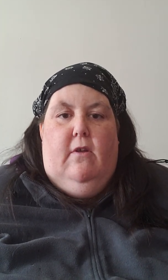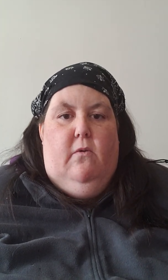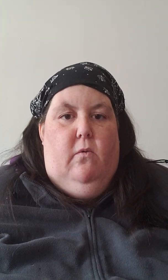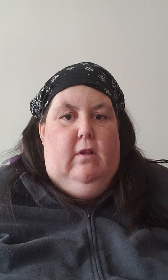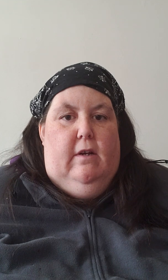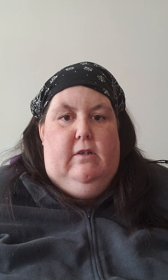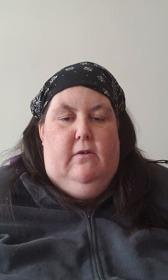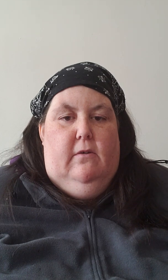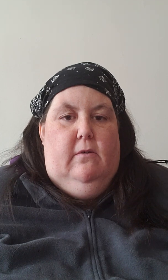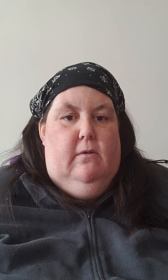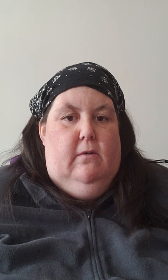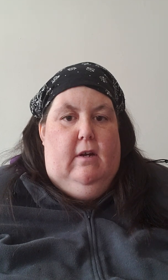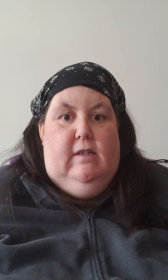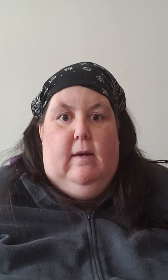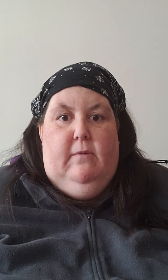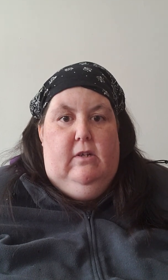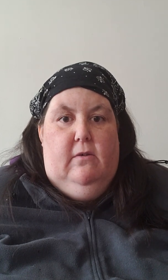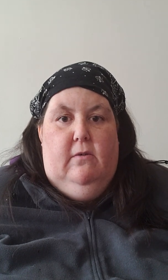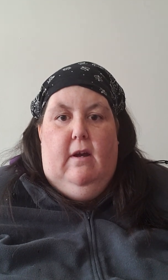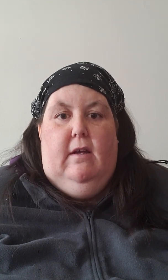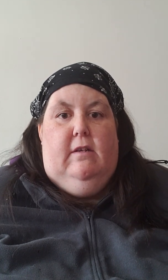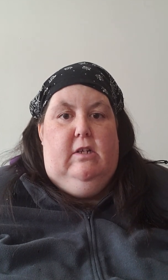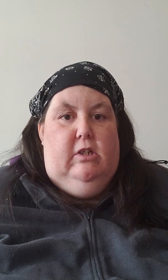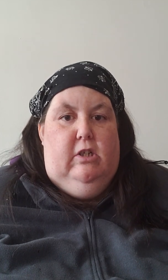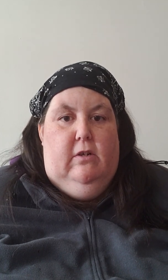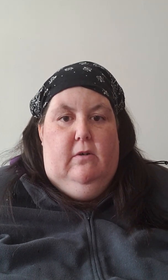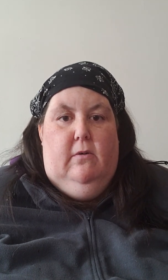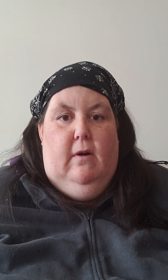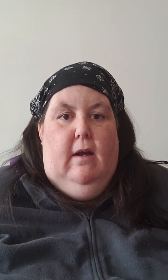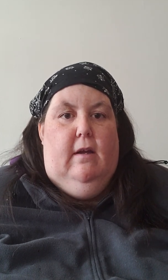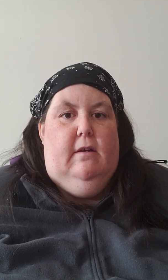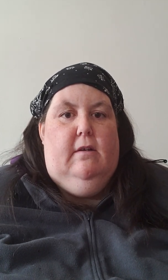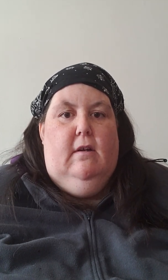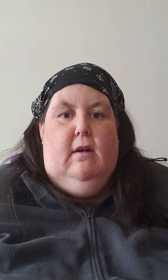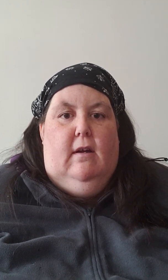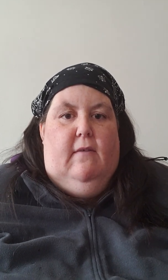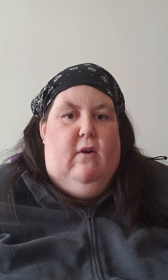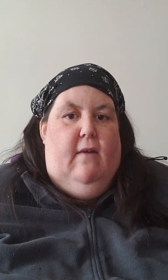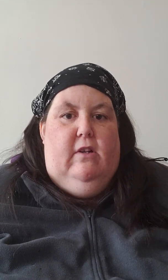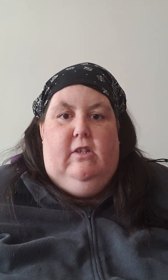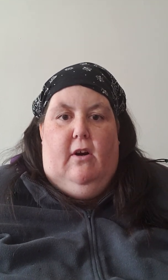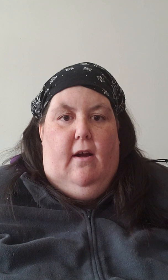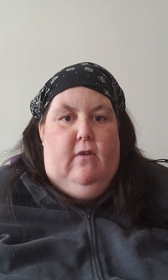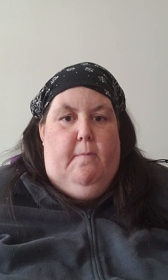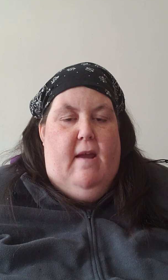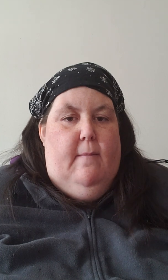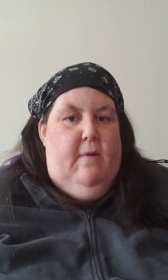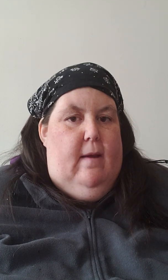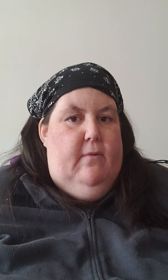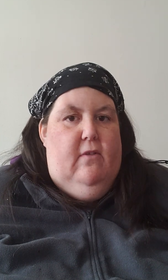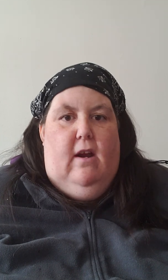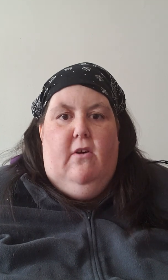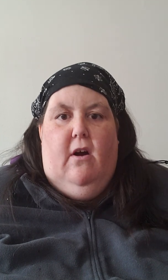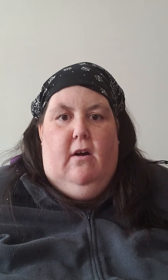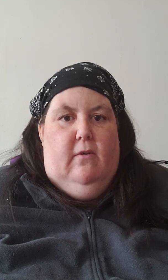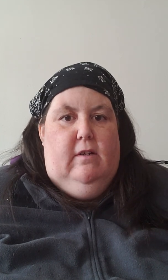than willing to accept you and teach you, and if you have to start off with pen and paper, they are not going to